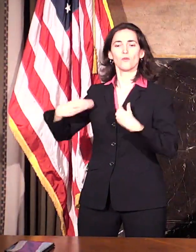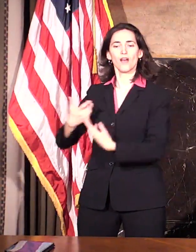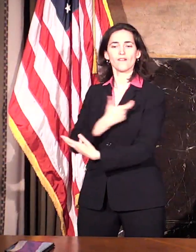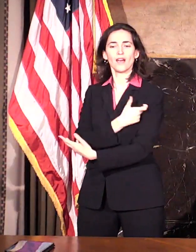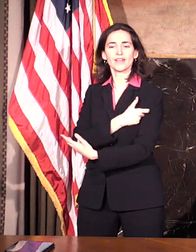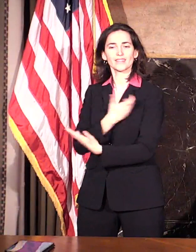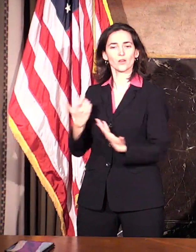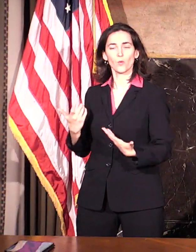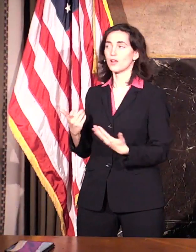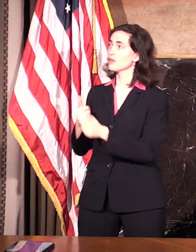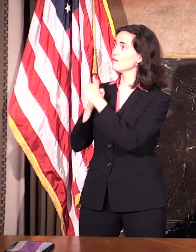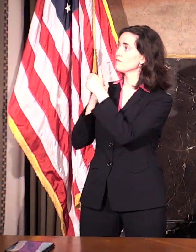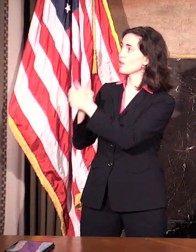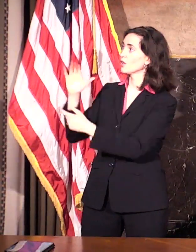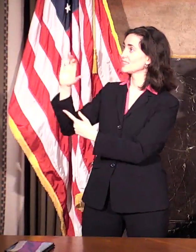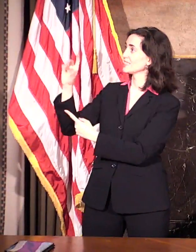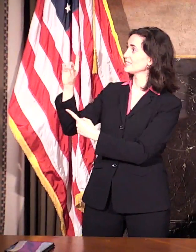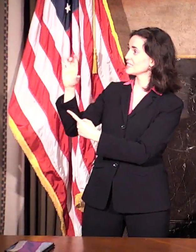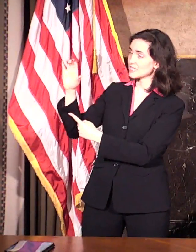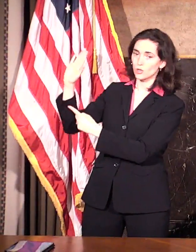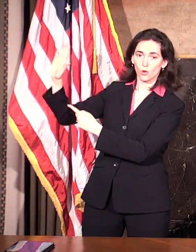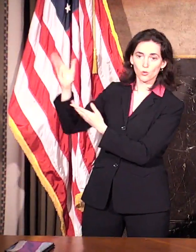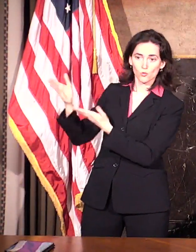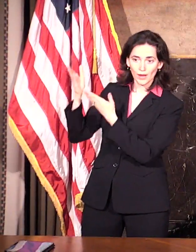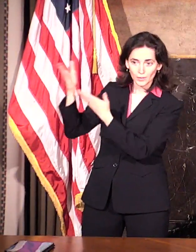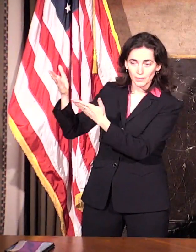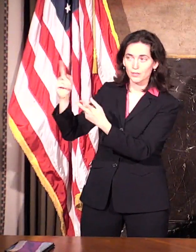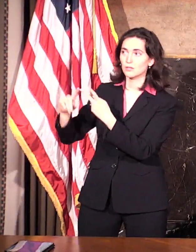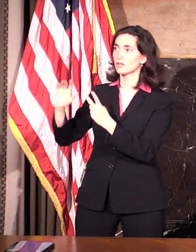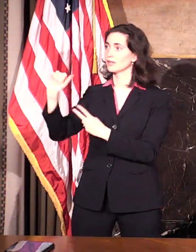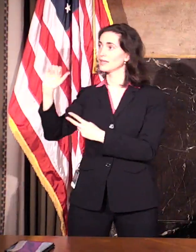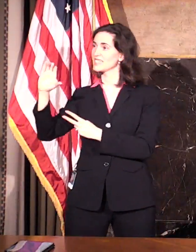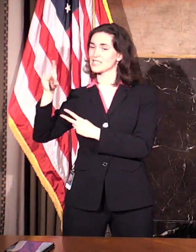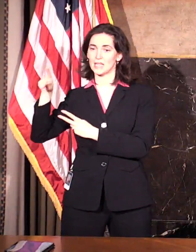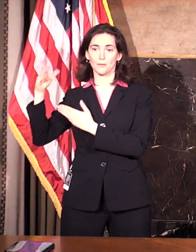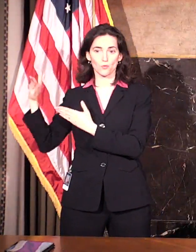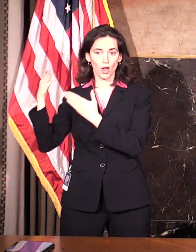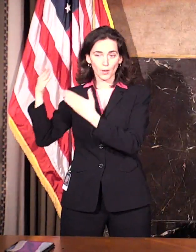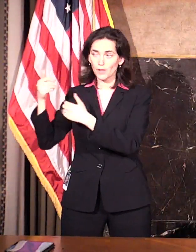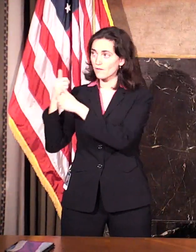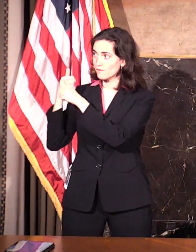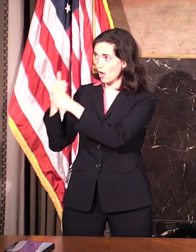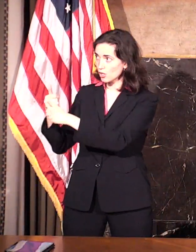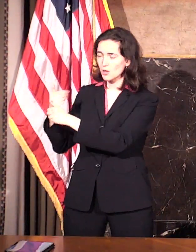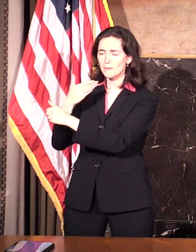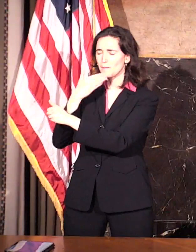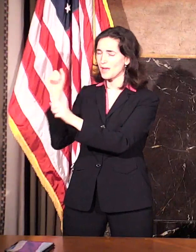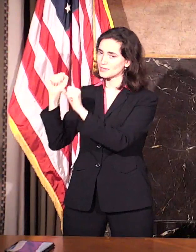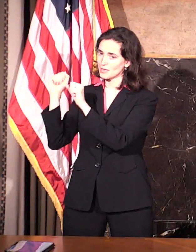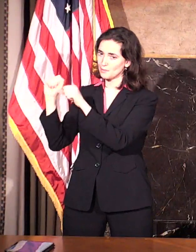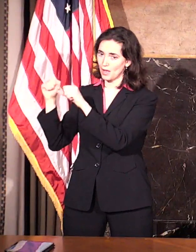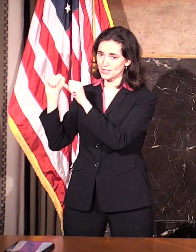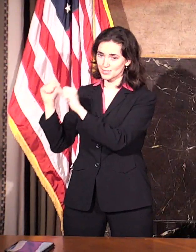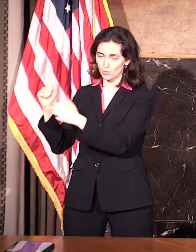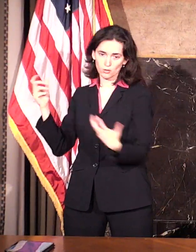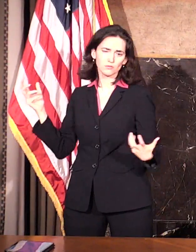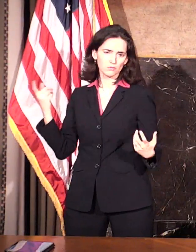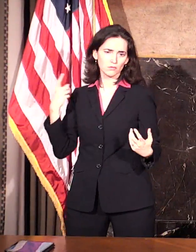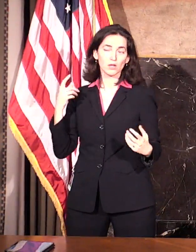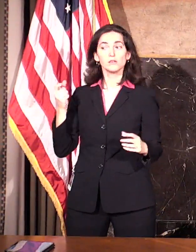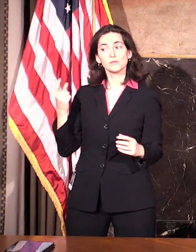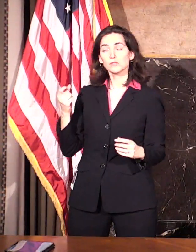we were going to follow CDC recommendations, the ACIP recommendations, if you will, to the greatest extent that we could here in